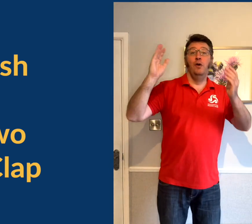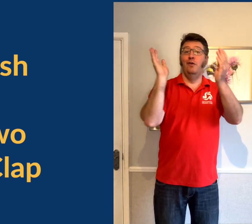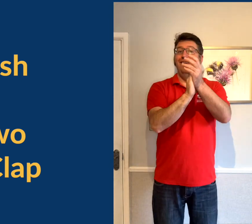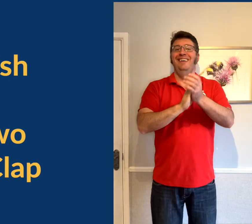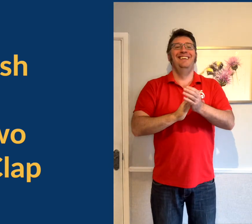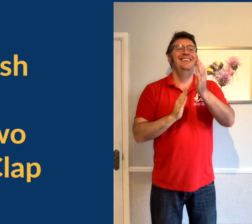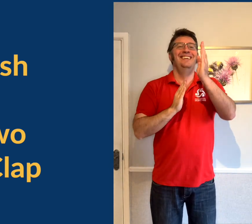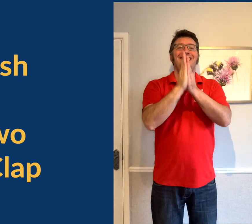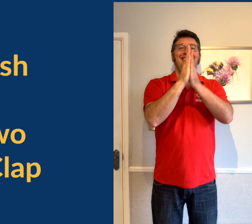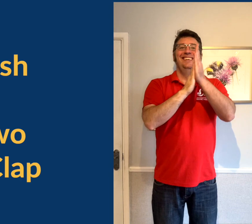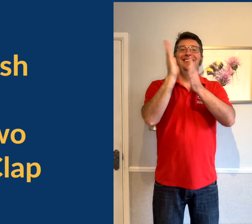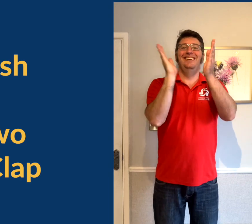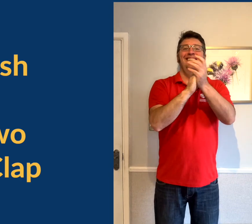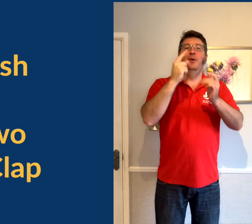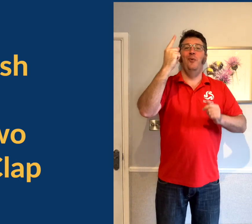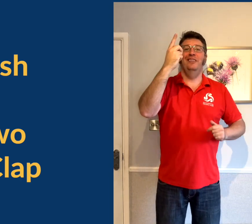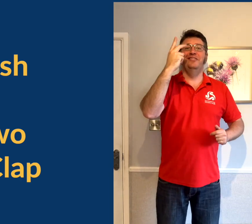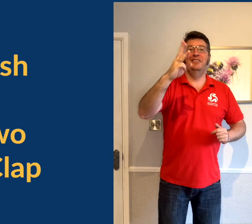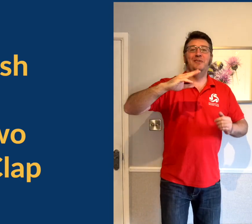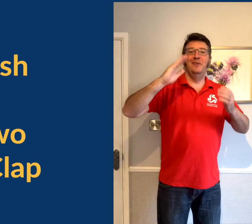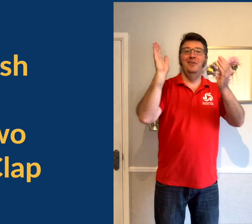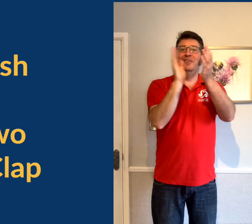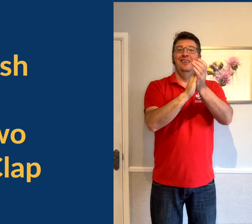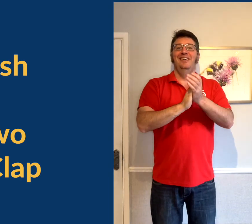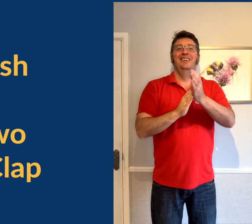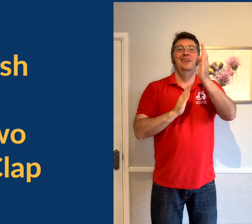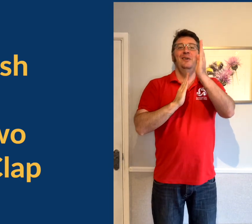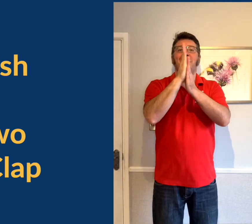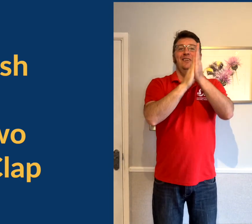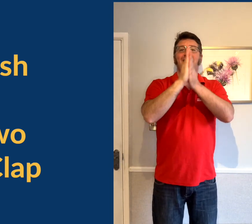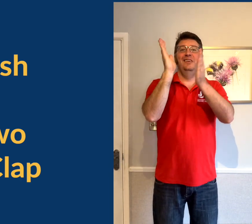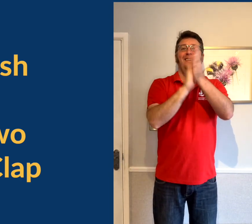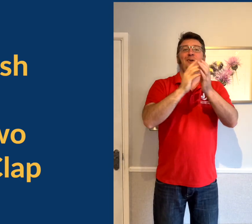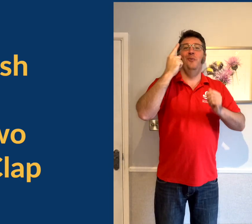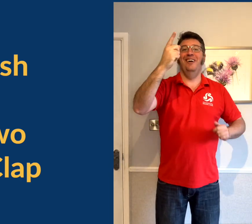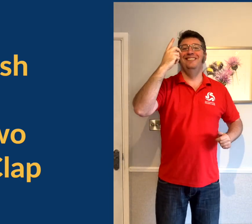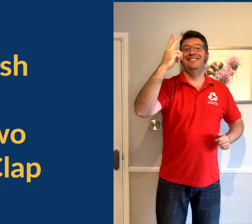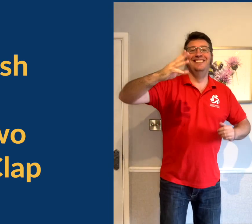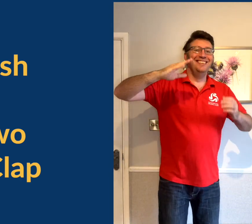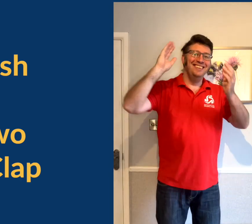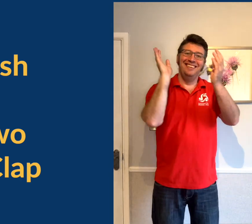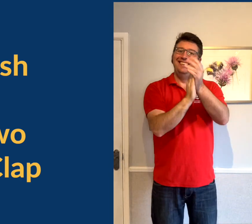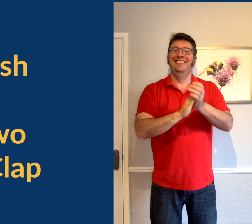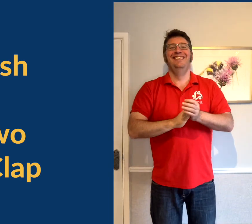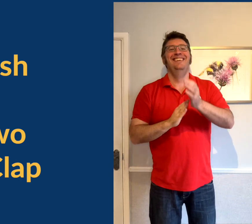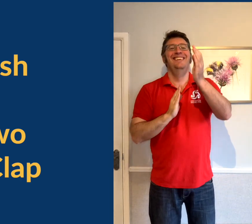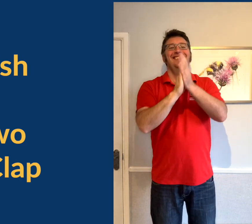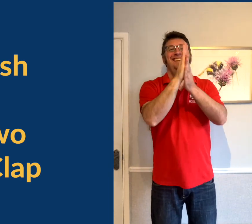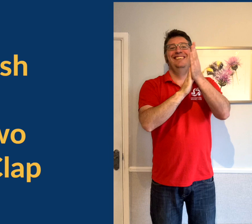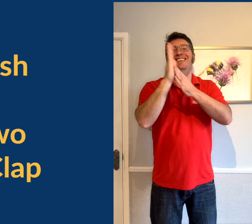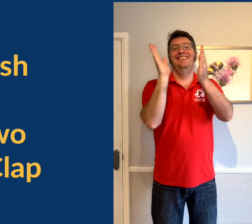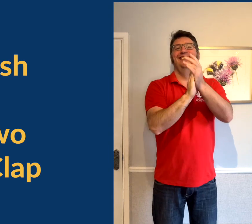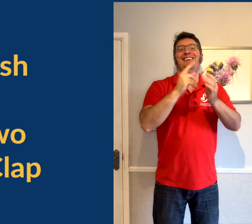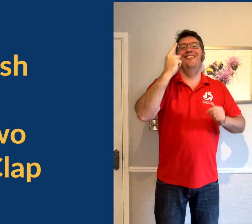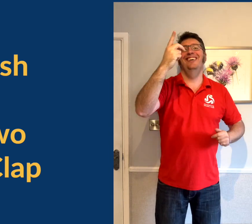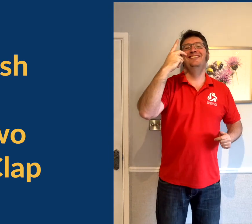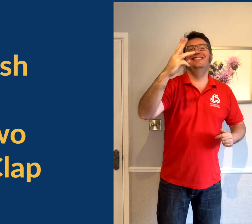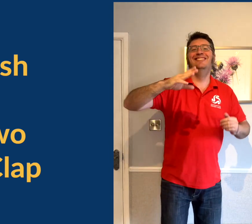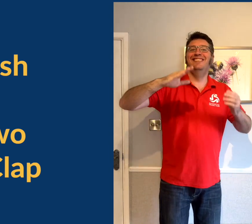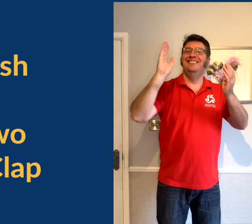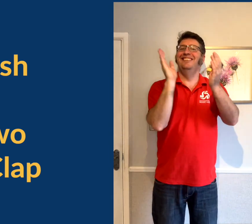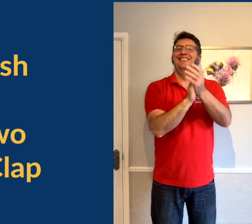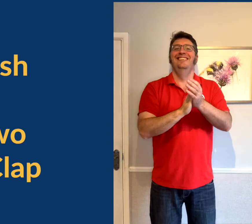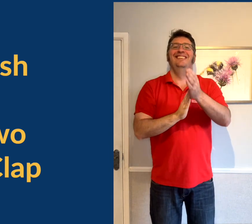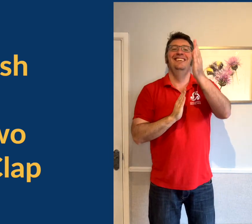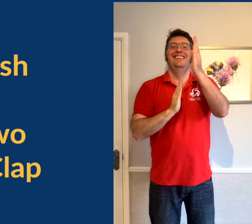go. And I know it ain't pretty when our hearts get broke. Too young to feel this